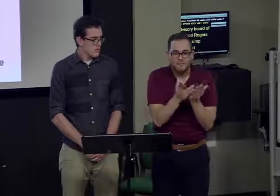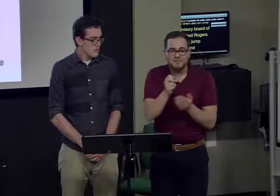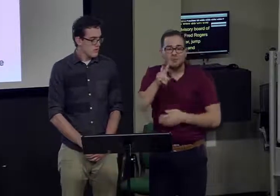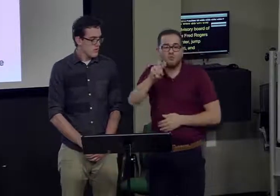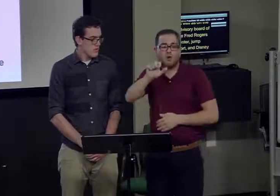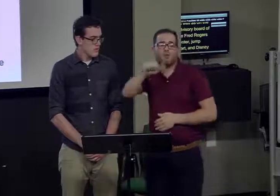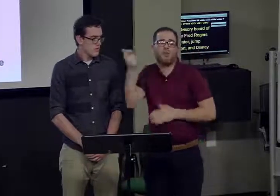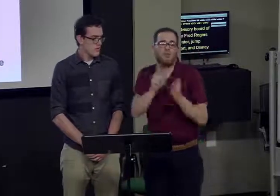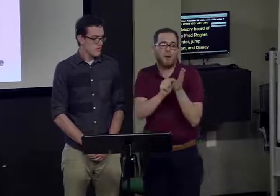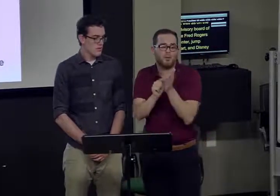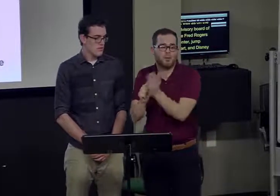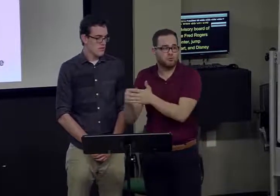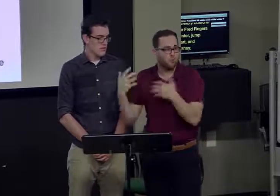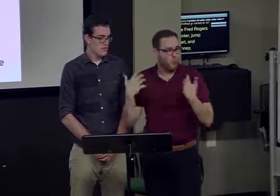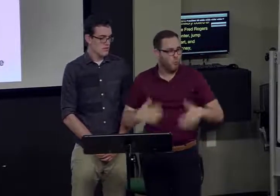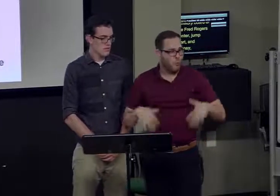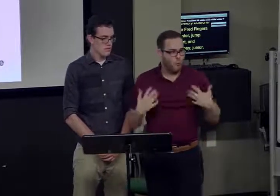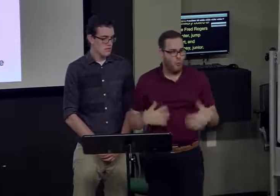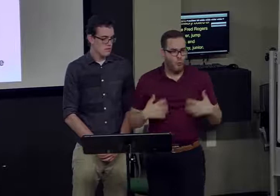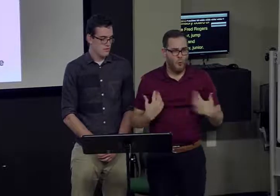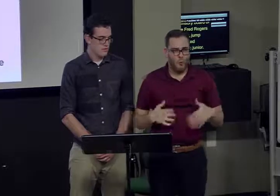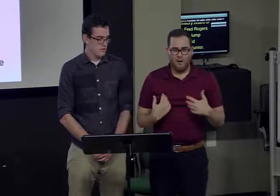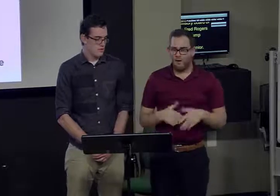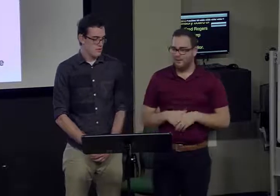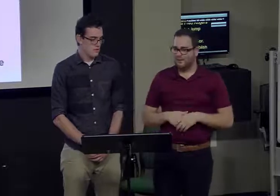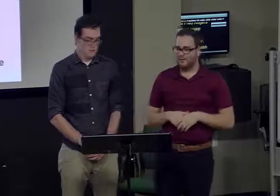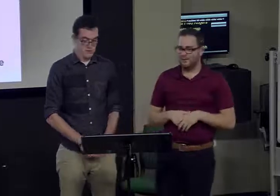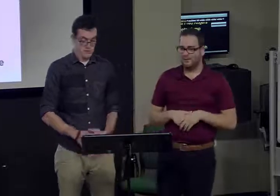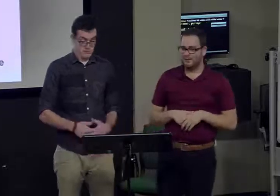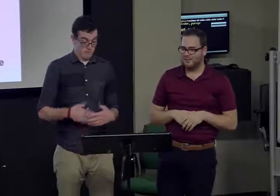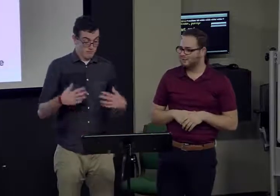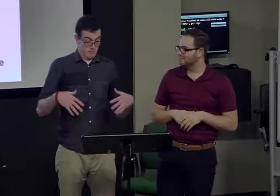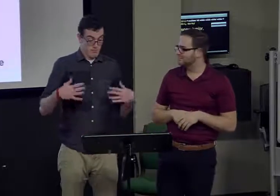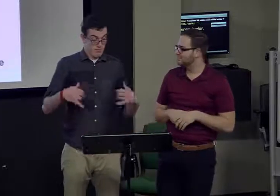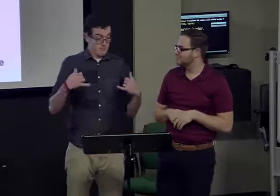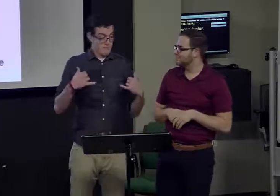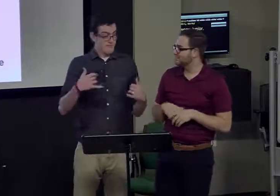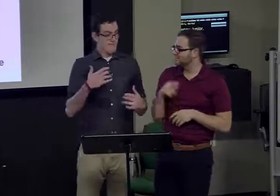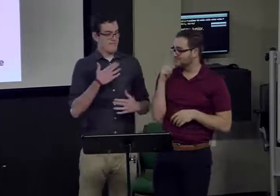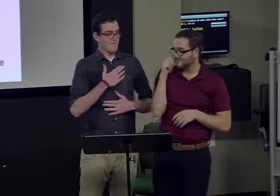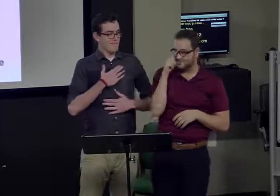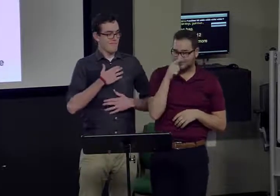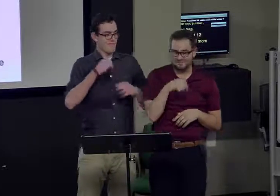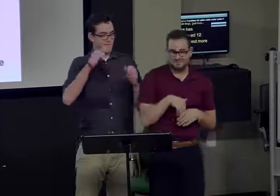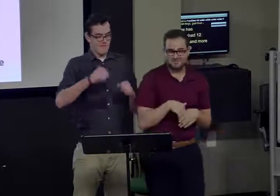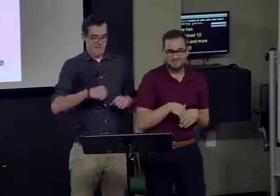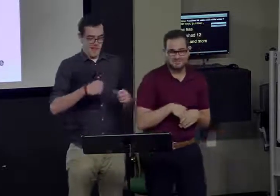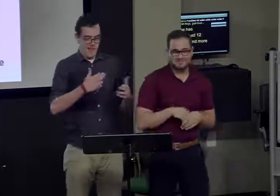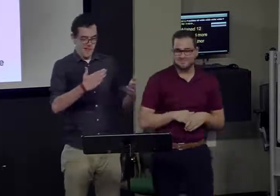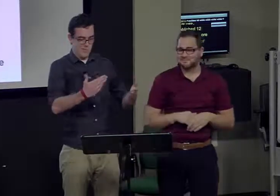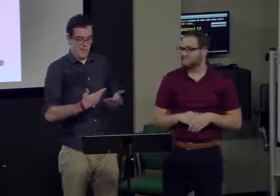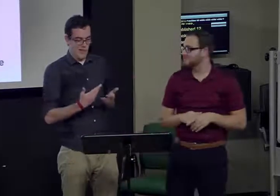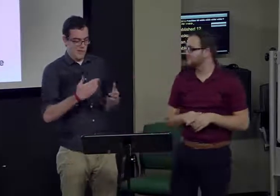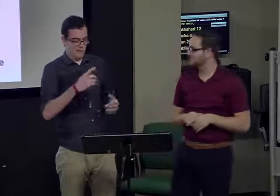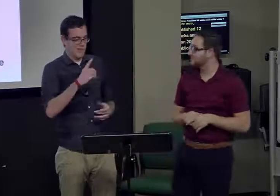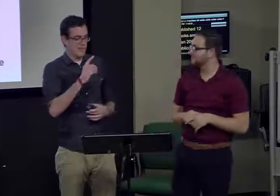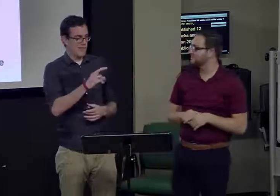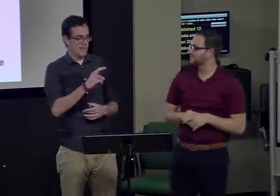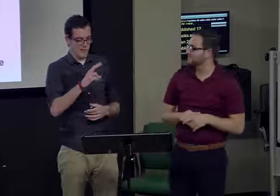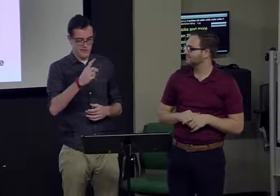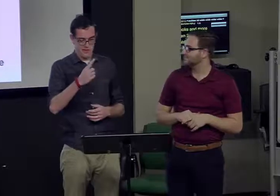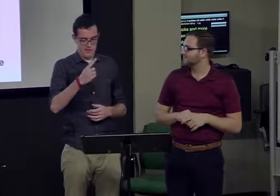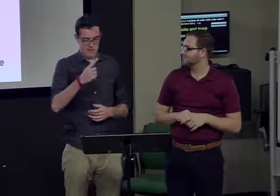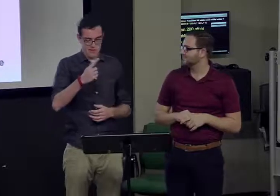She has published 12 books and more than 200 other publications. Now it's my pleasure to introduce